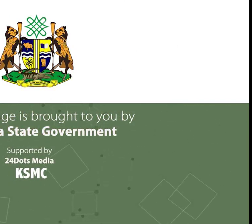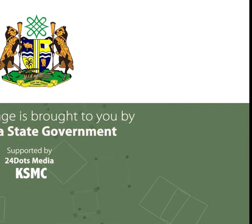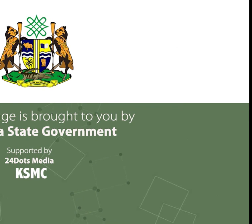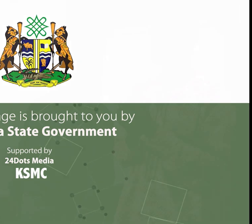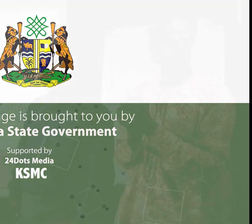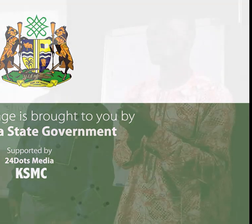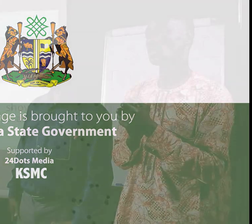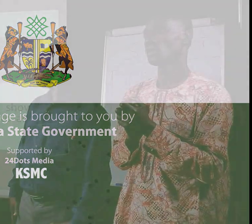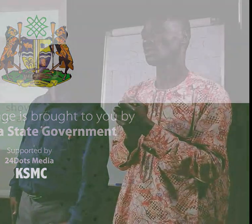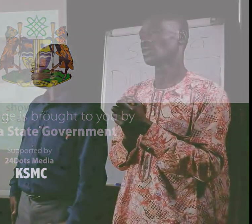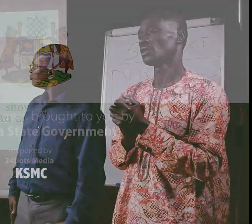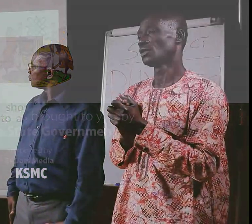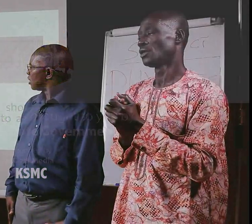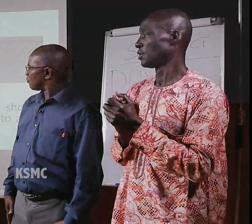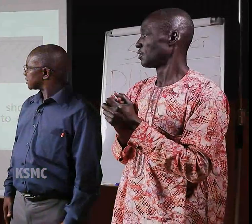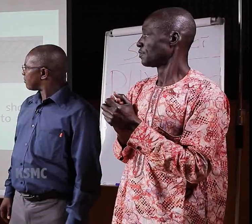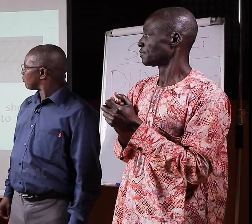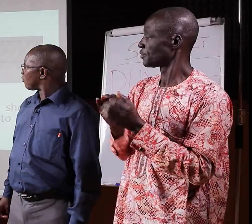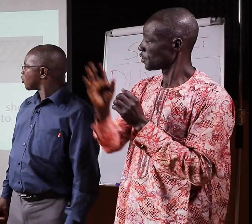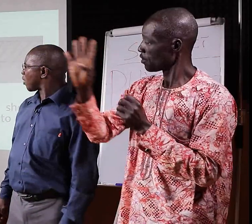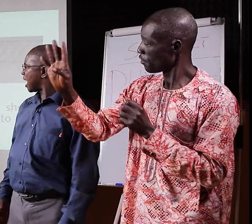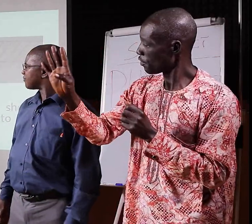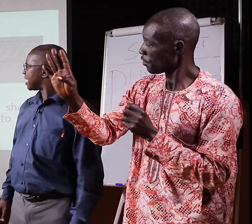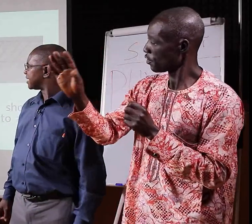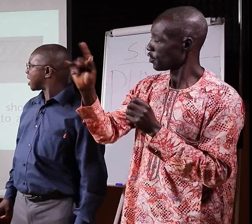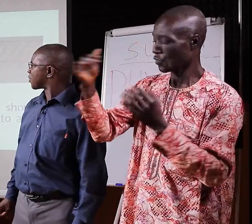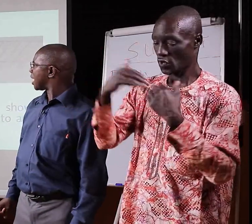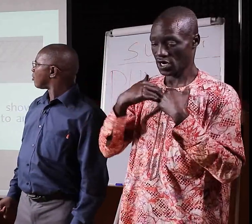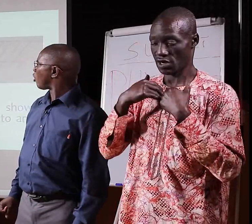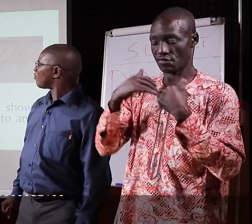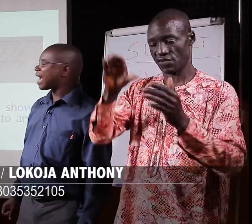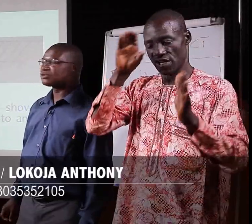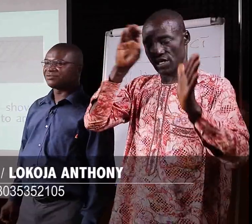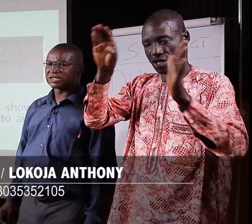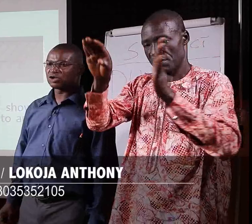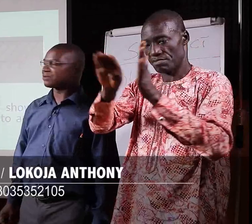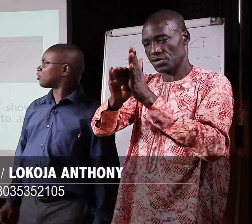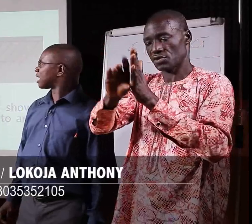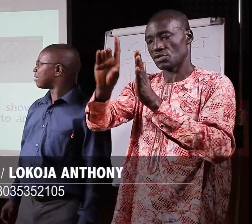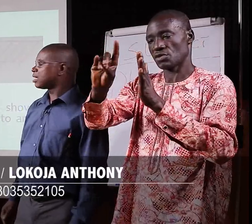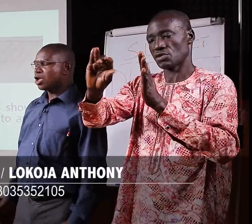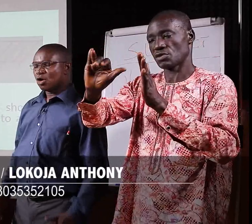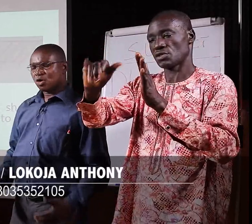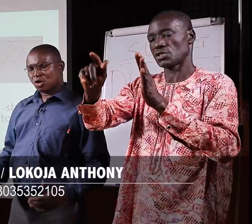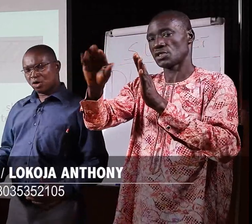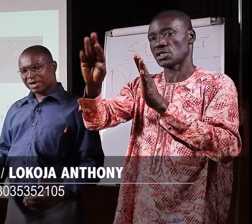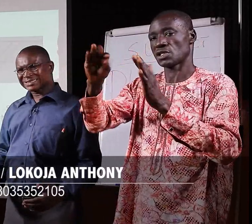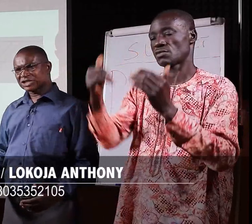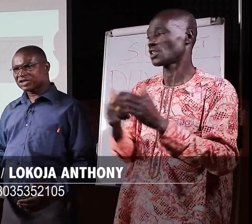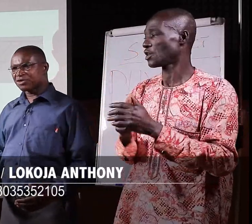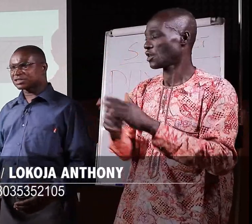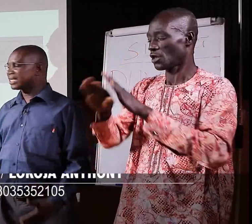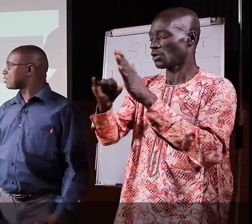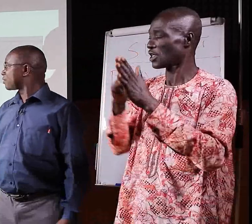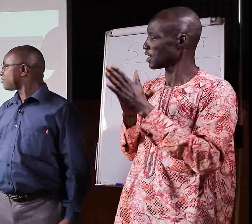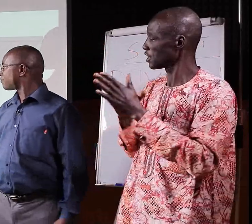Example 4. For example 4, you have a diagram of, as we've discussed before now, under